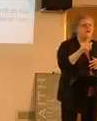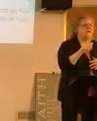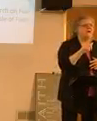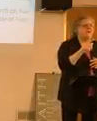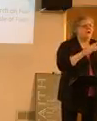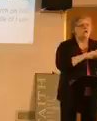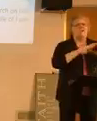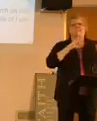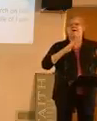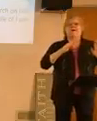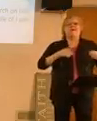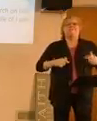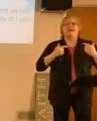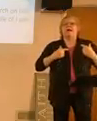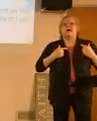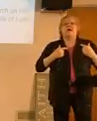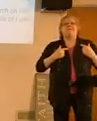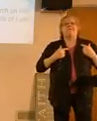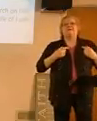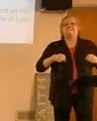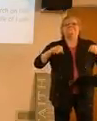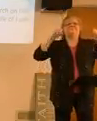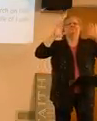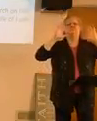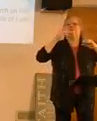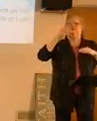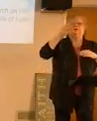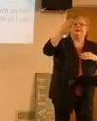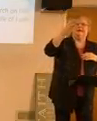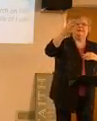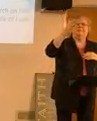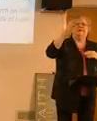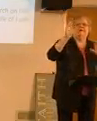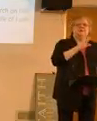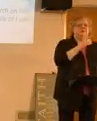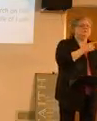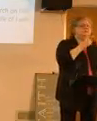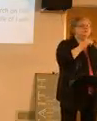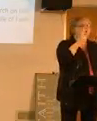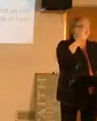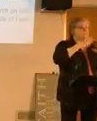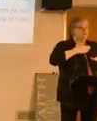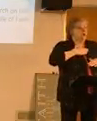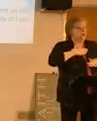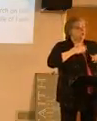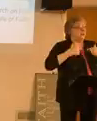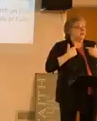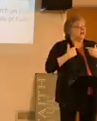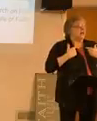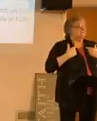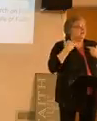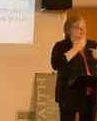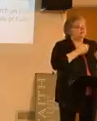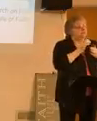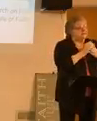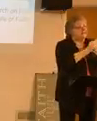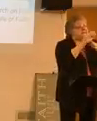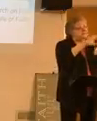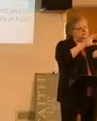my heart and life and let God do something wonderful in my own life. As we would lead the